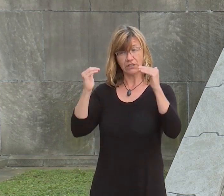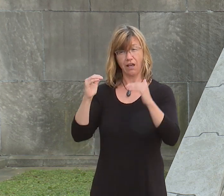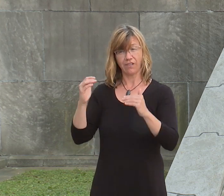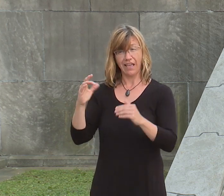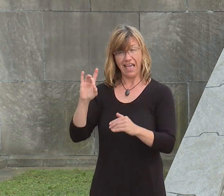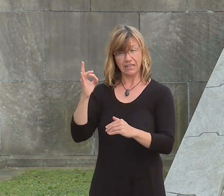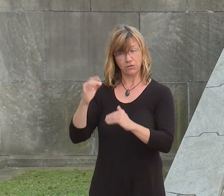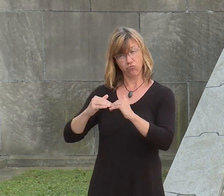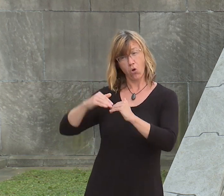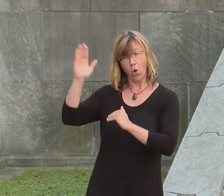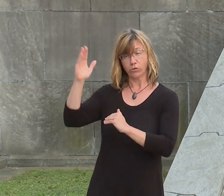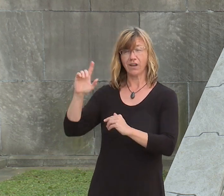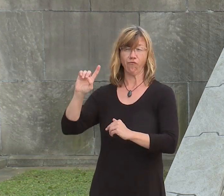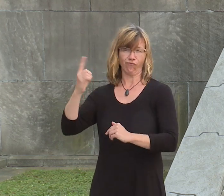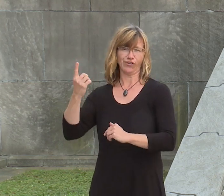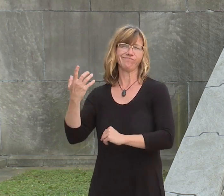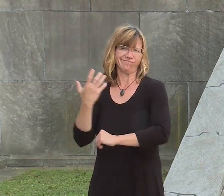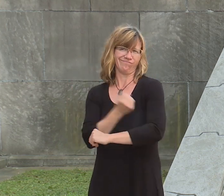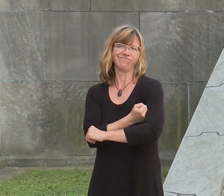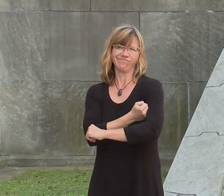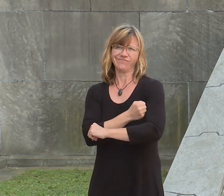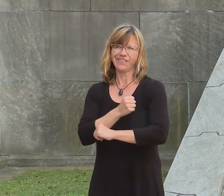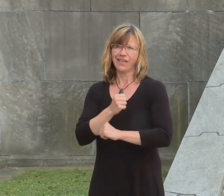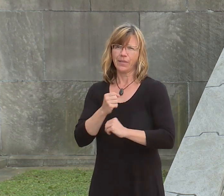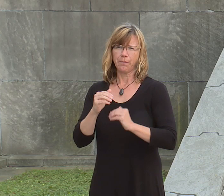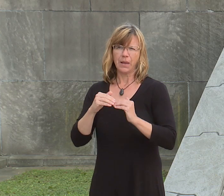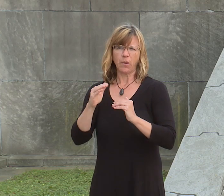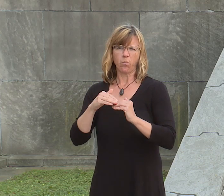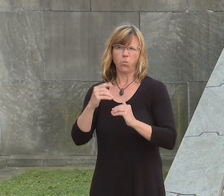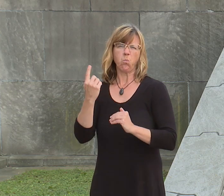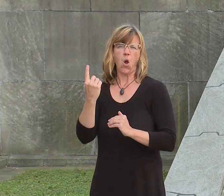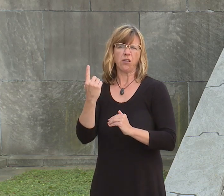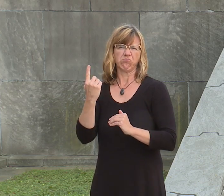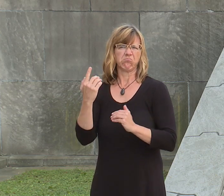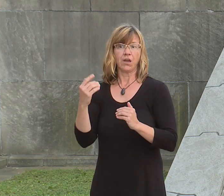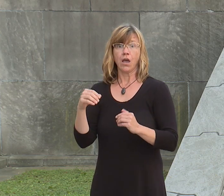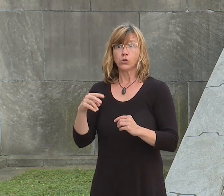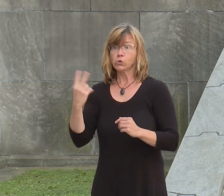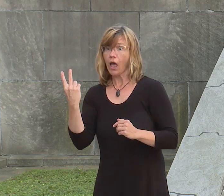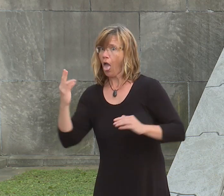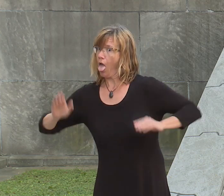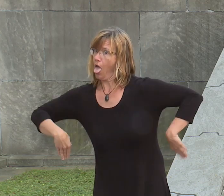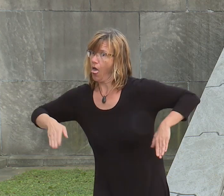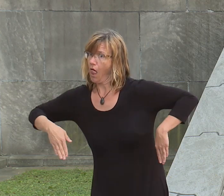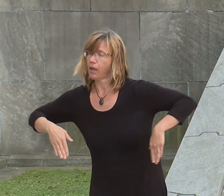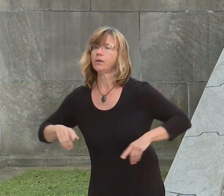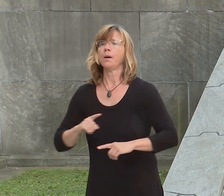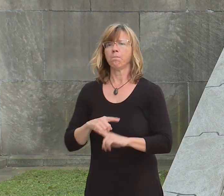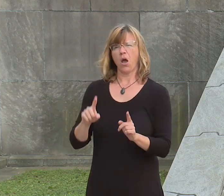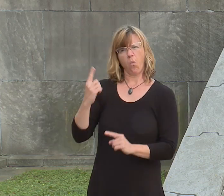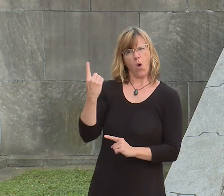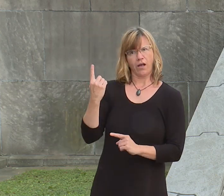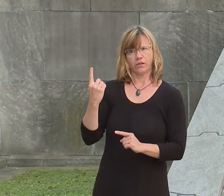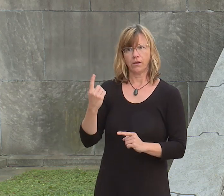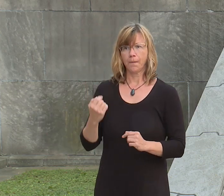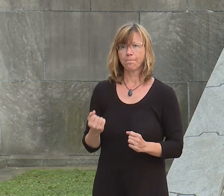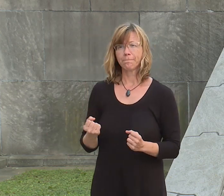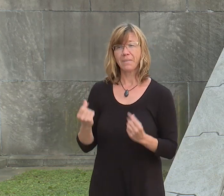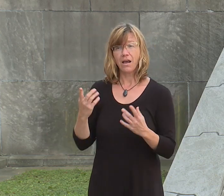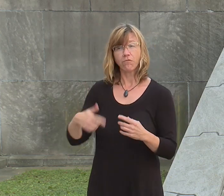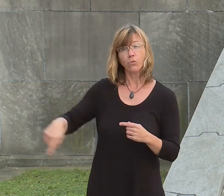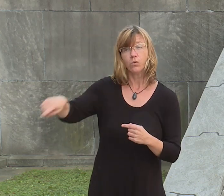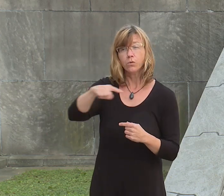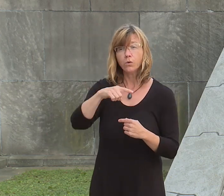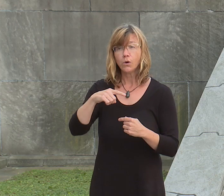vaccinated and receive at least one dose of vaccination in Baltimore City. Like many of you, Dr. D and I see